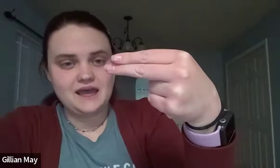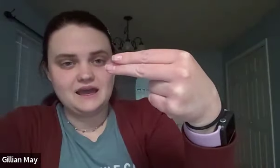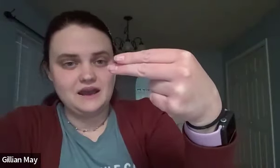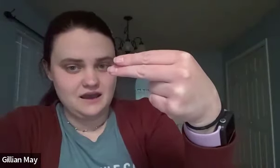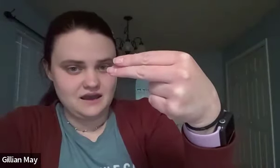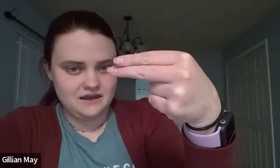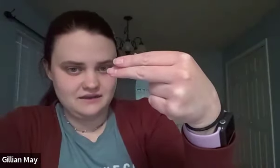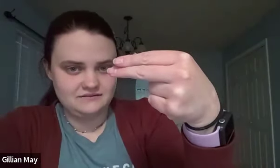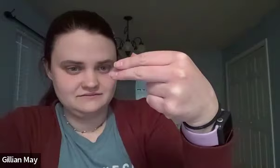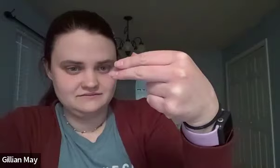had I,